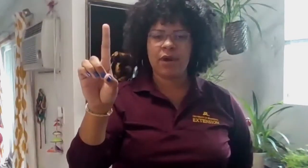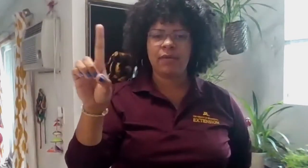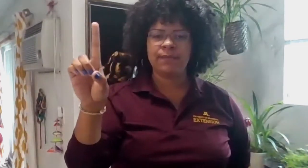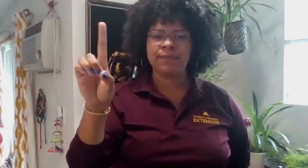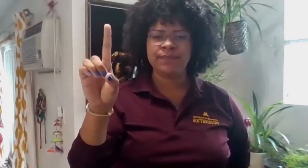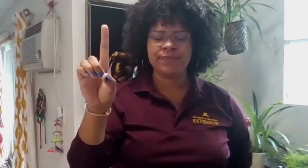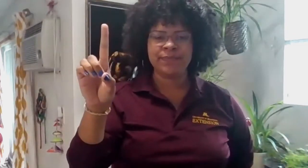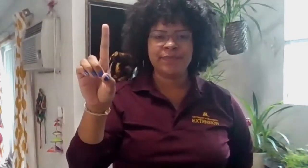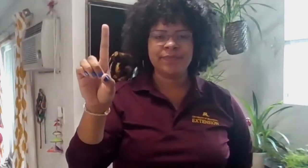1.